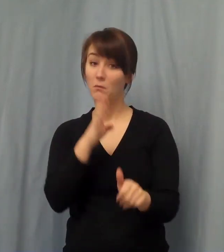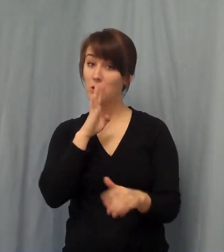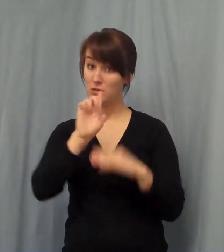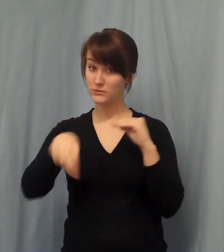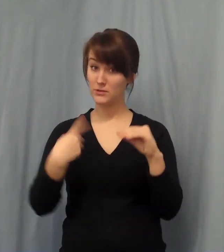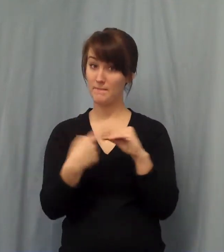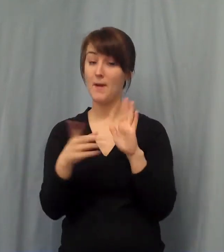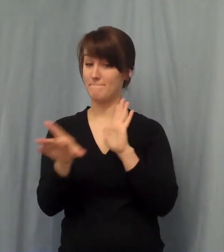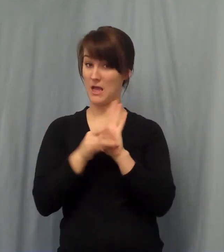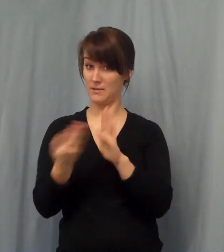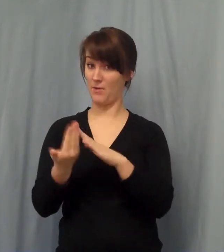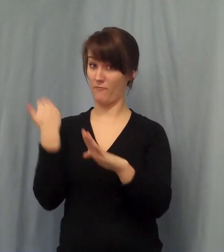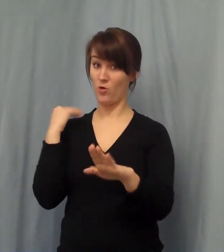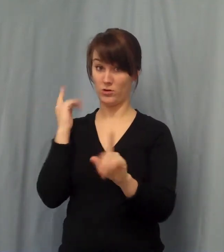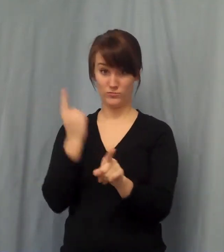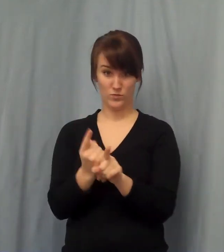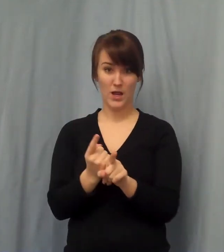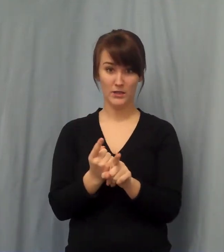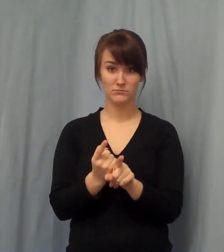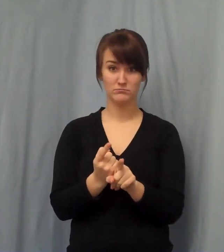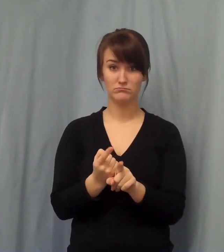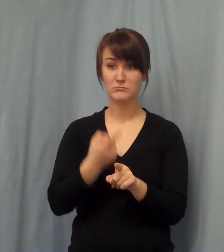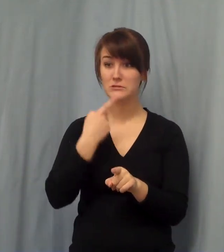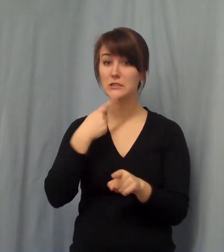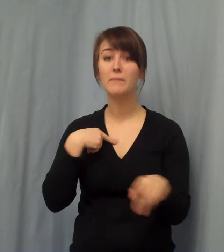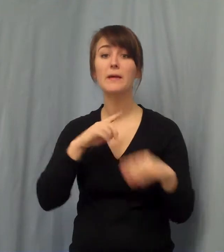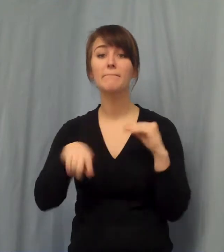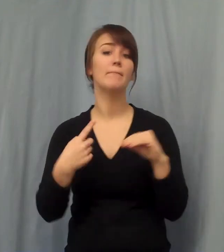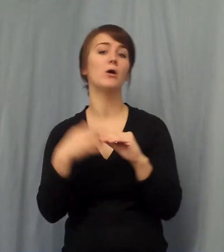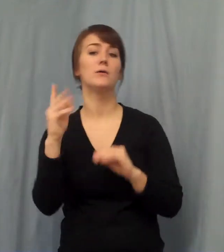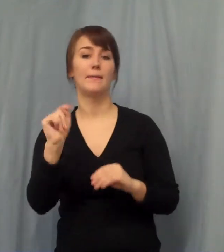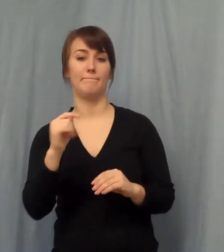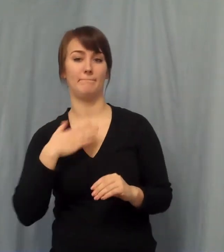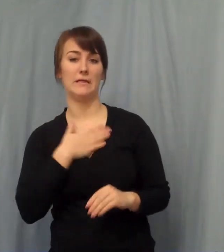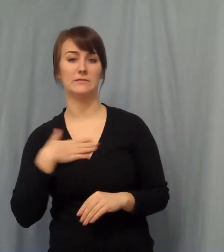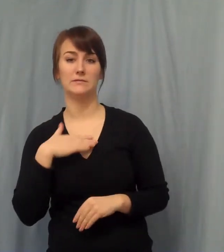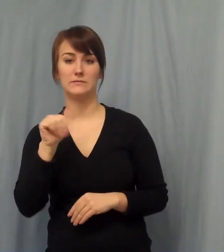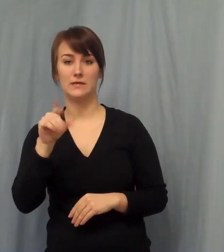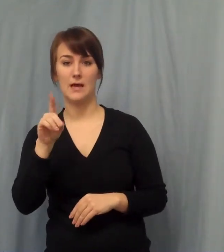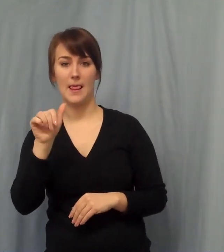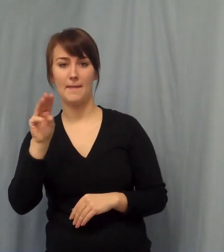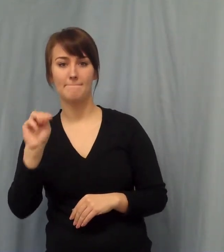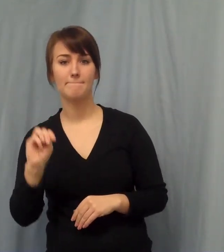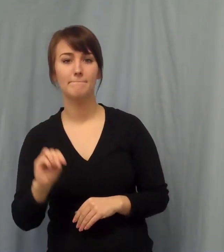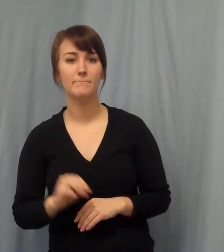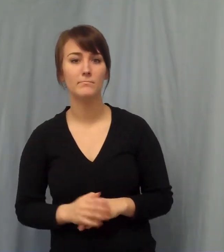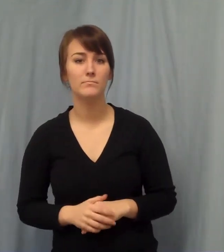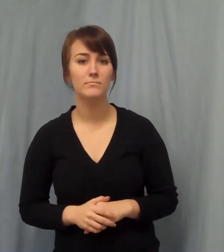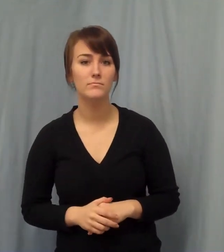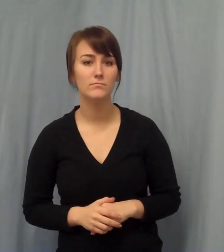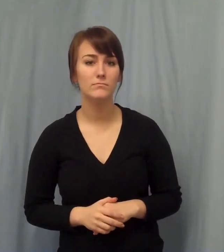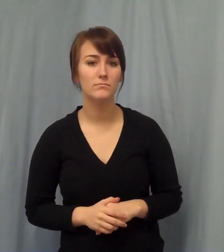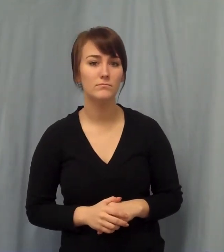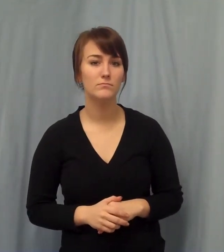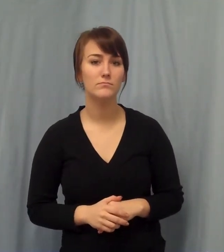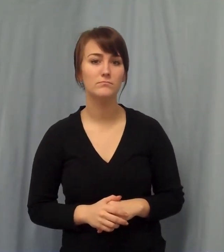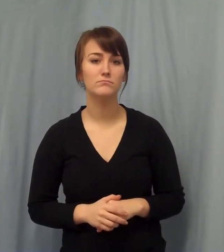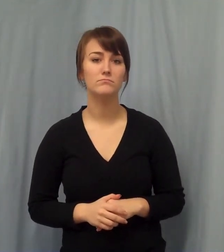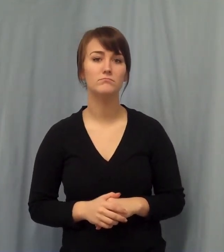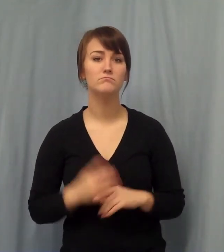a magnet? What do I know about this? Adam, give me a fact. It sticks to metal. All right, good. It's going to stick to